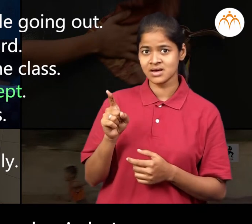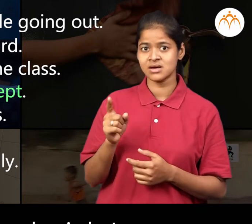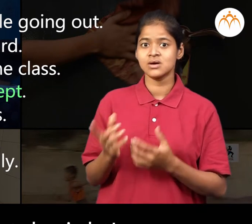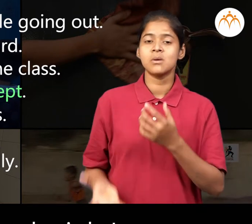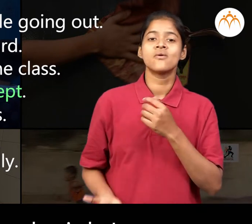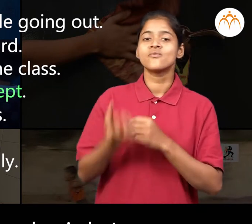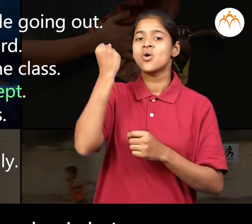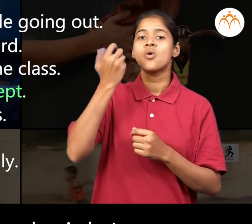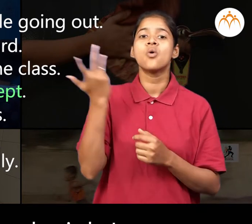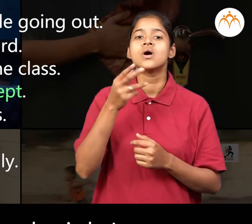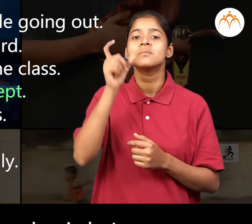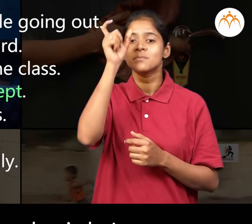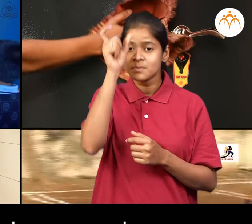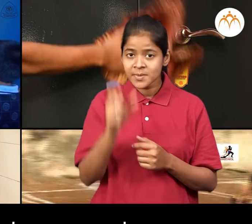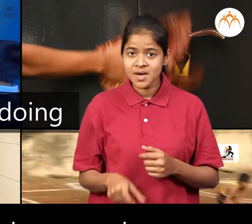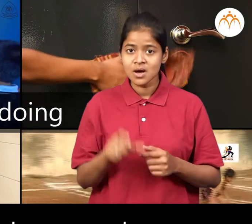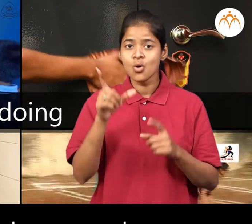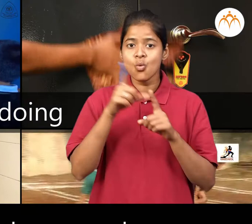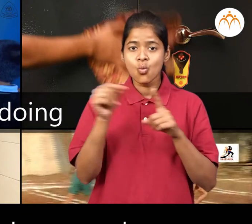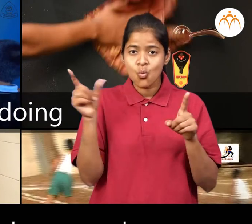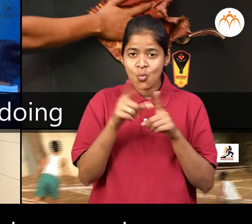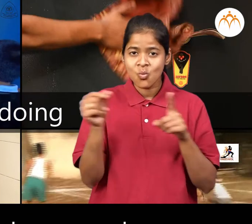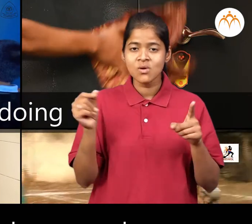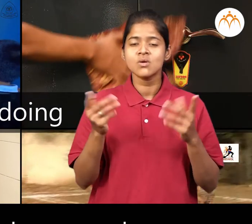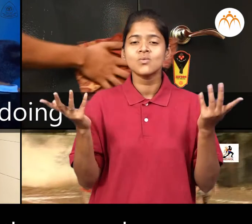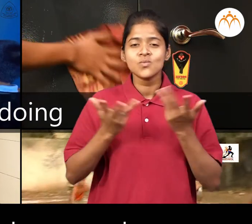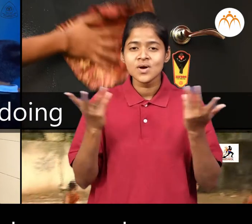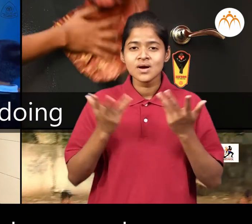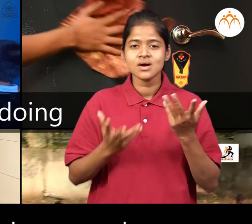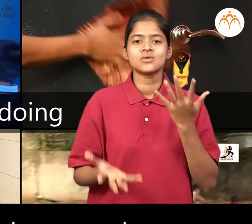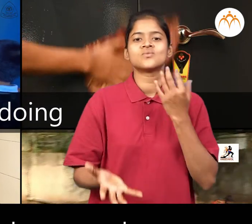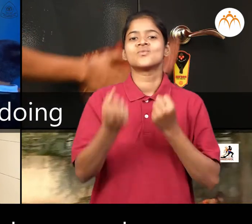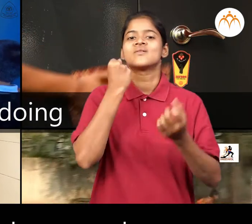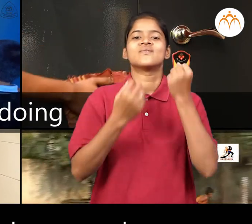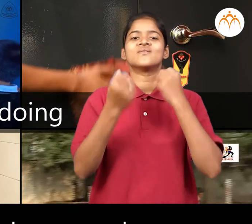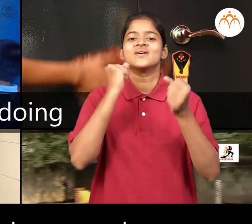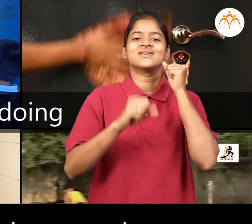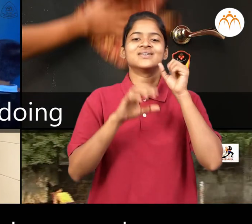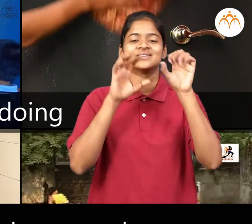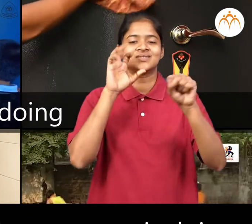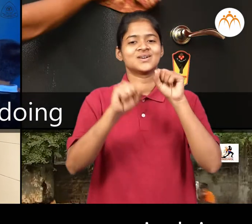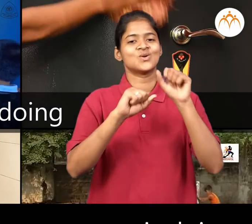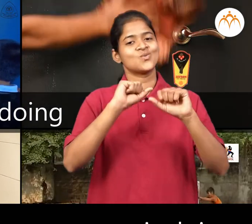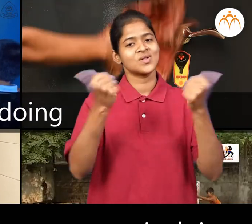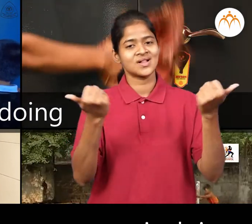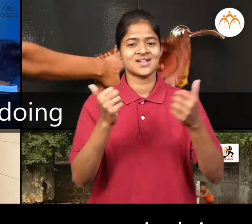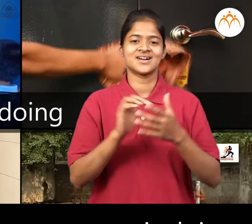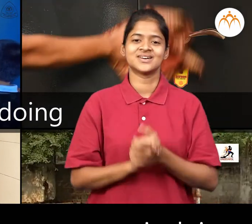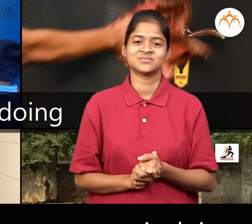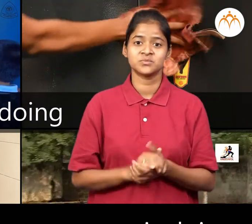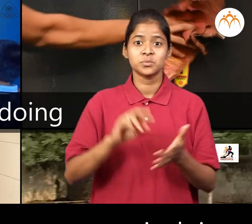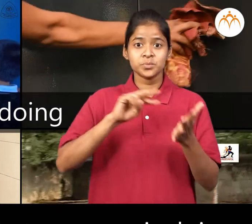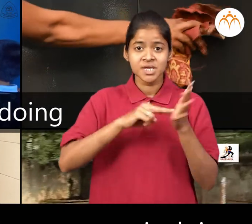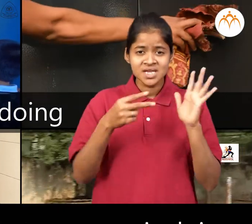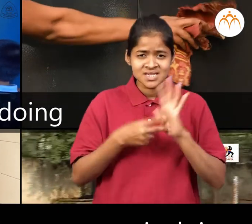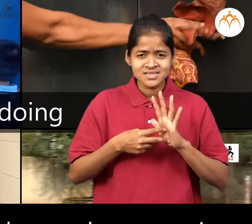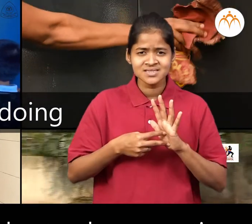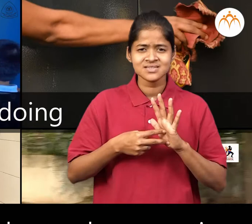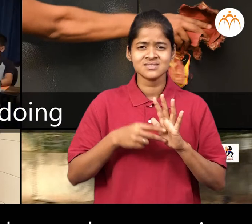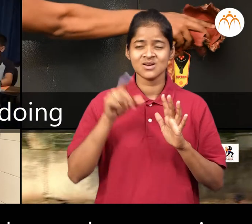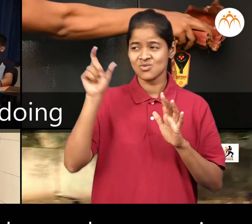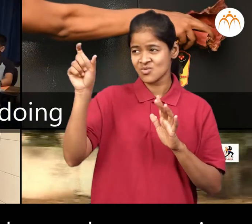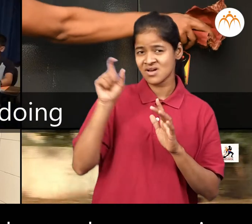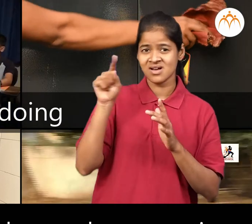Absolutely right. From all these words, we understand what a person is doing.